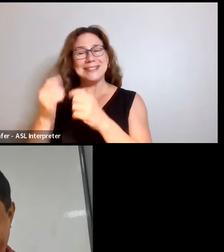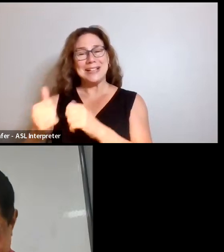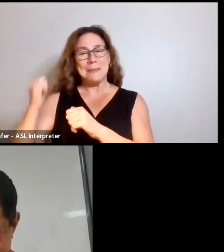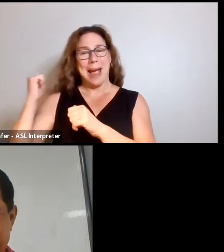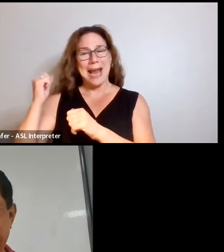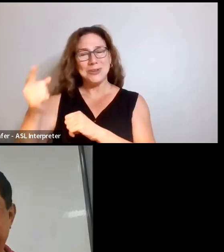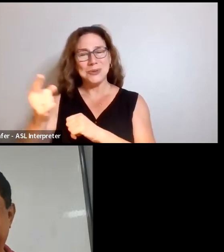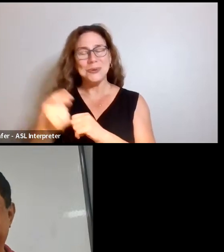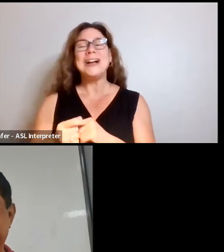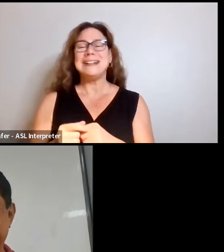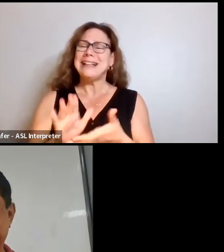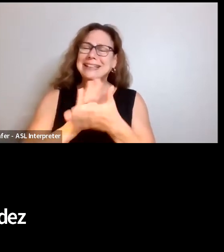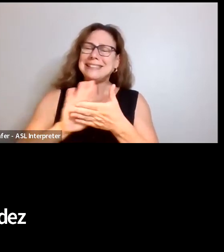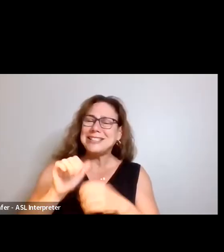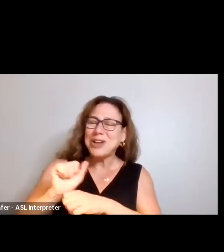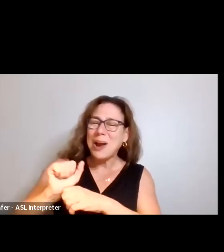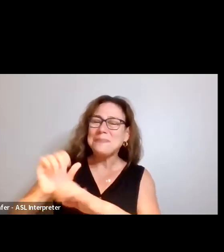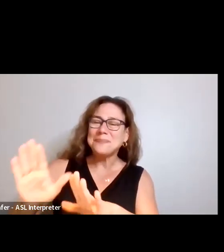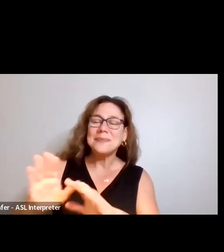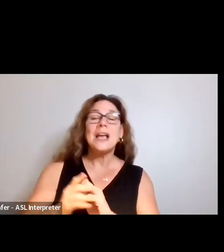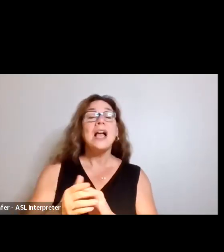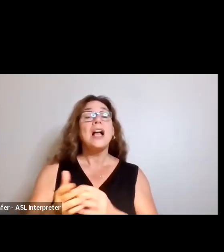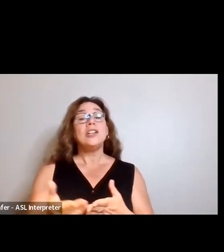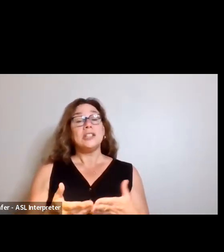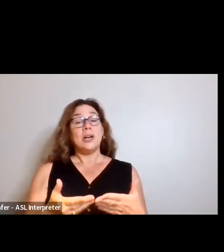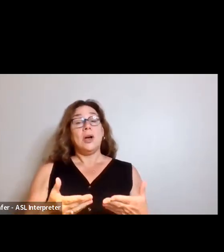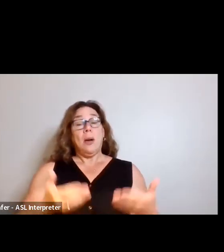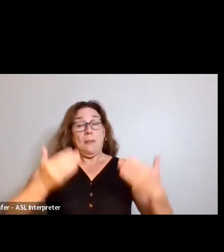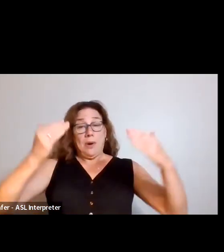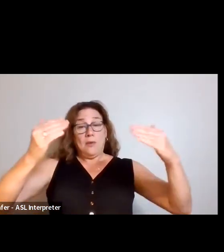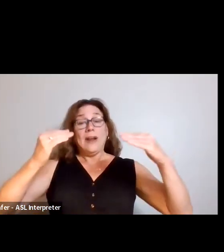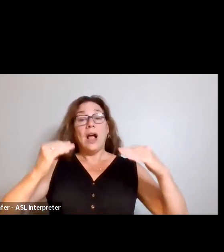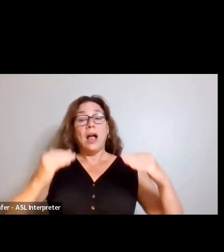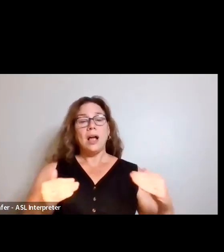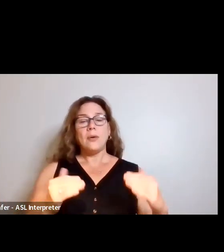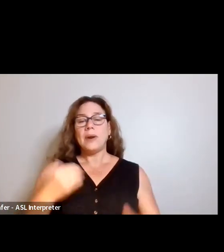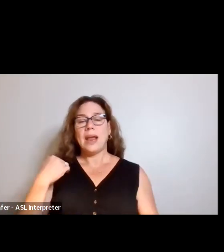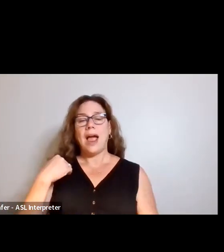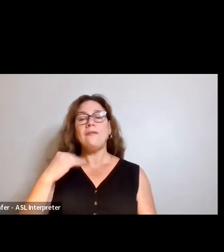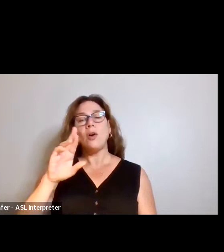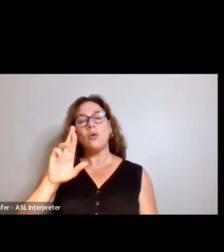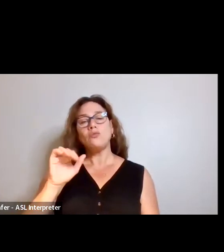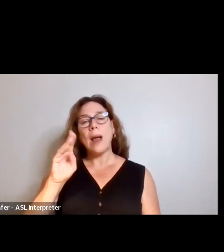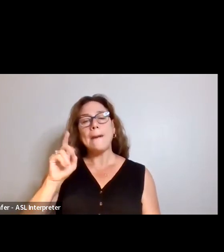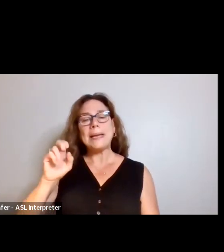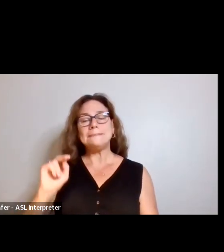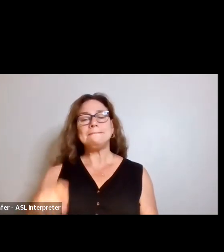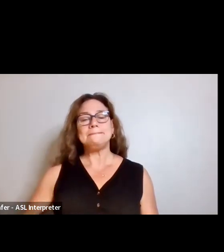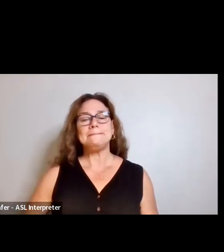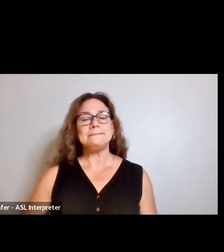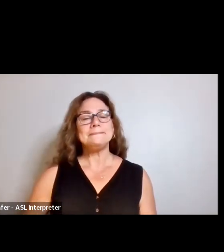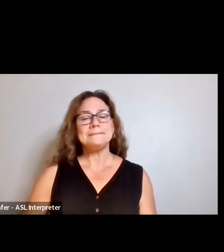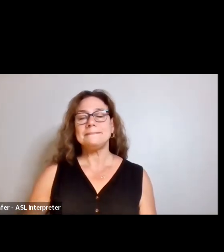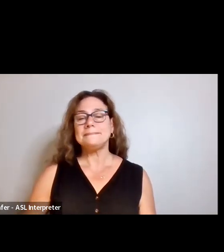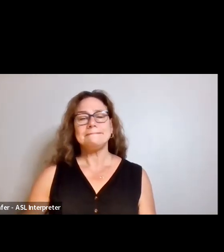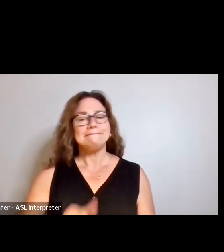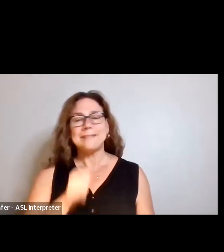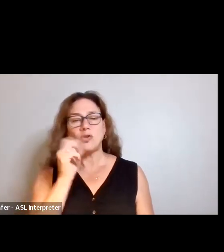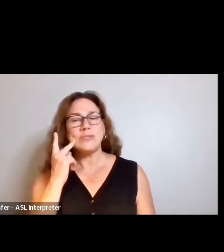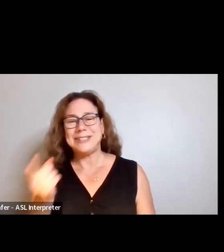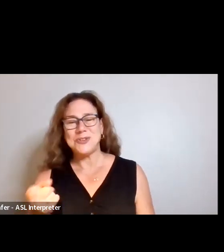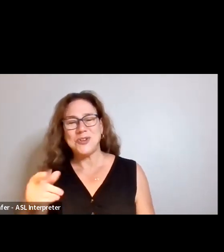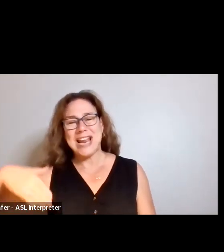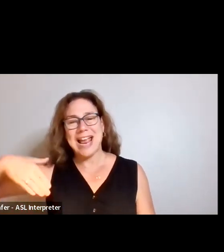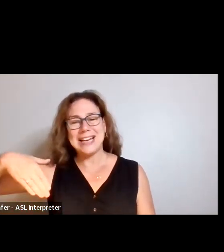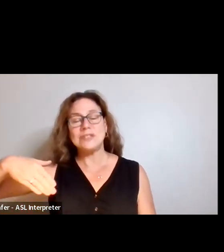Nicely done. Okay, moving on. Do we have Robin yet? I do not see her yet. Okay, I'm